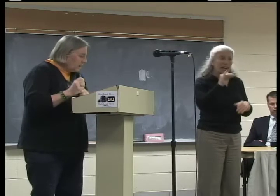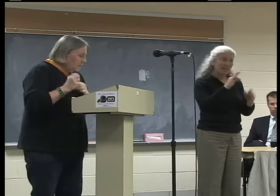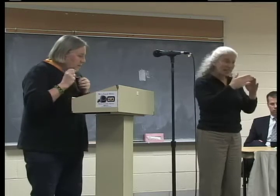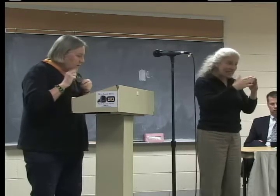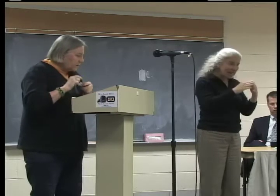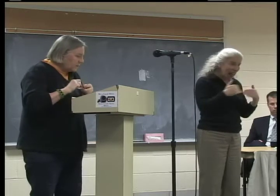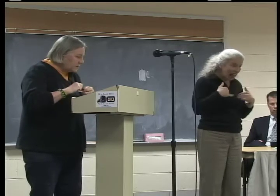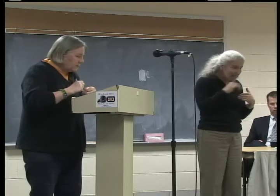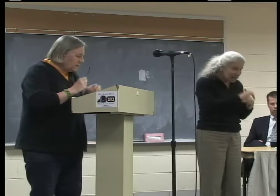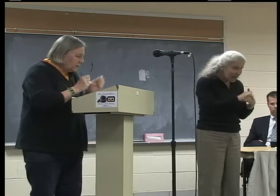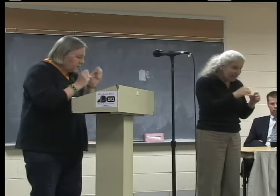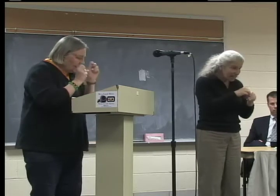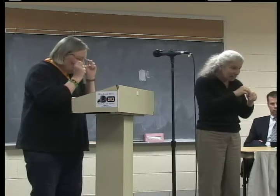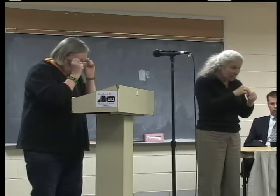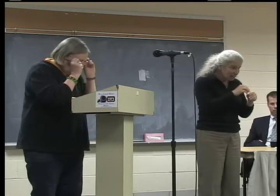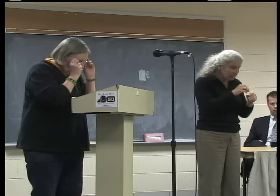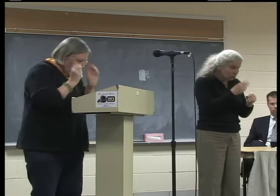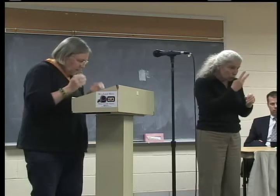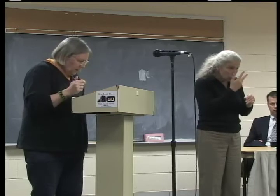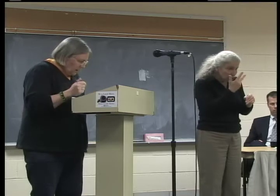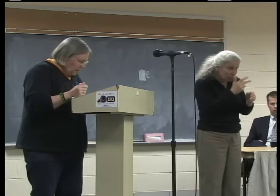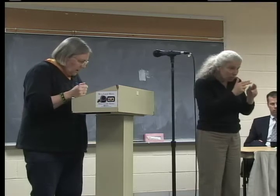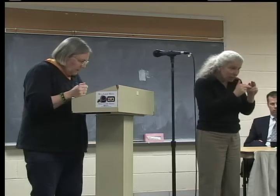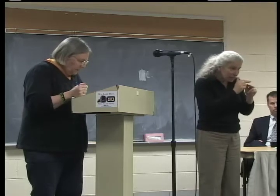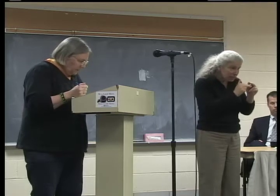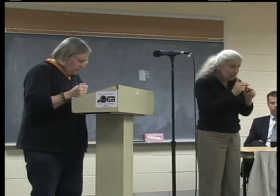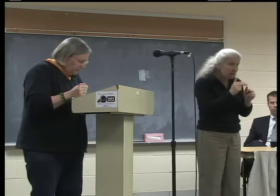that. A couple of other quick notes. I don't know how much time I have left.